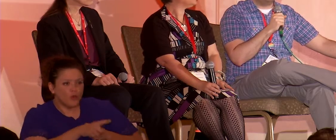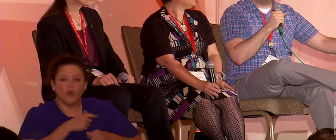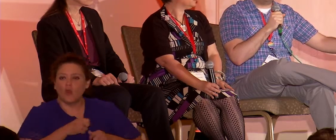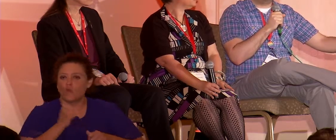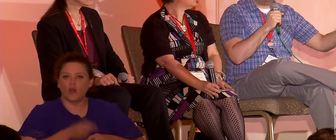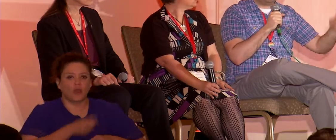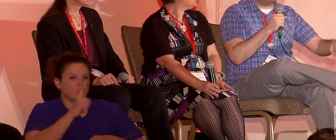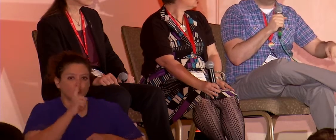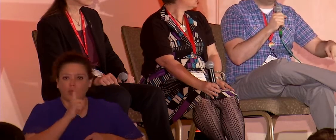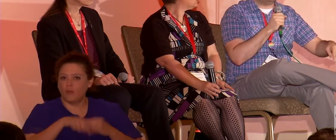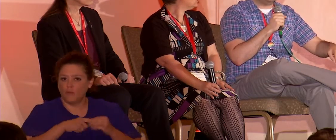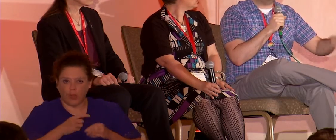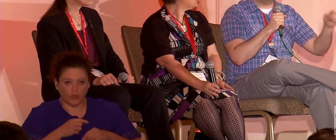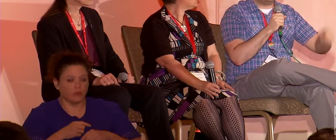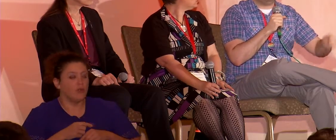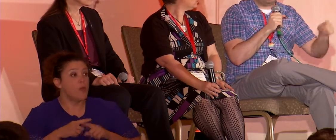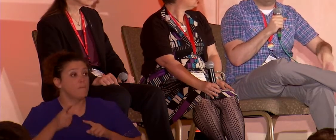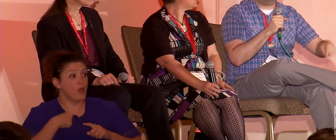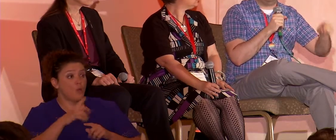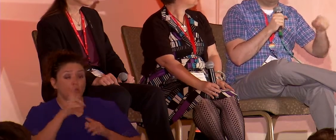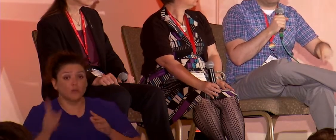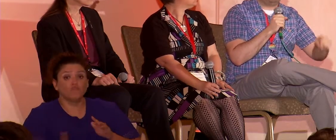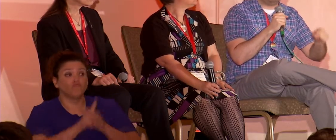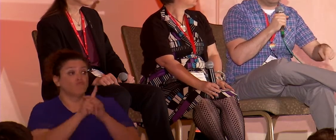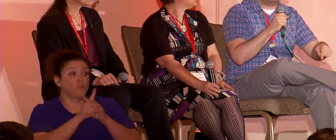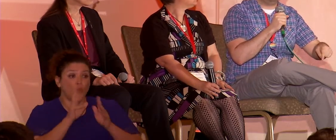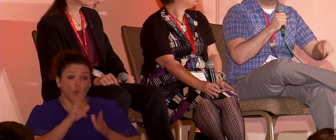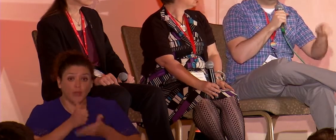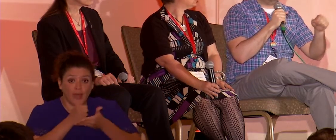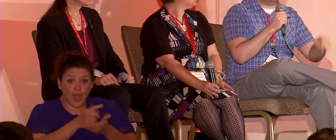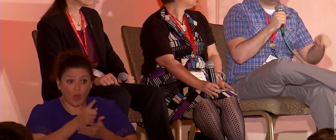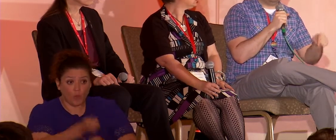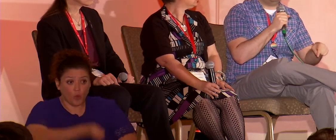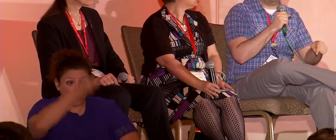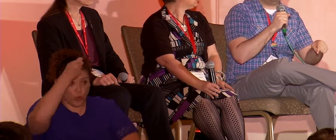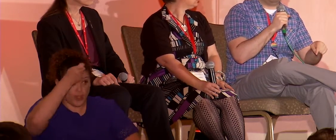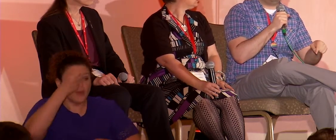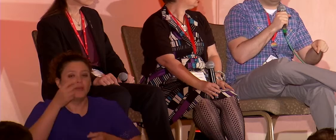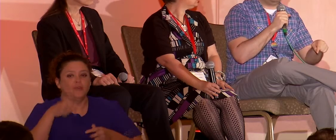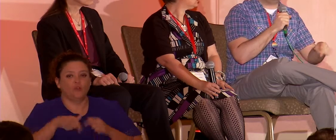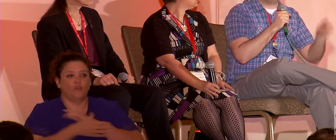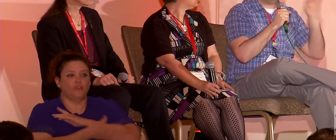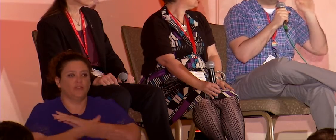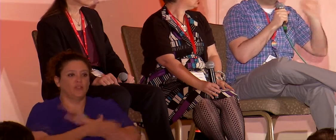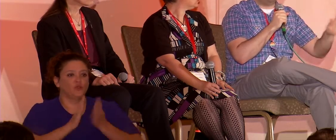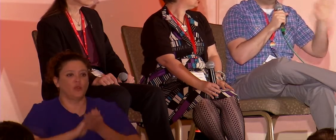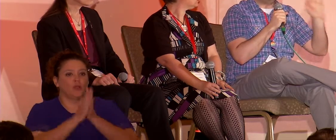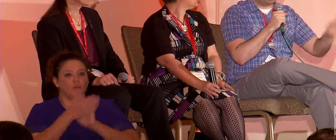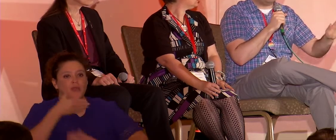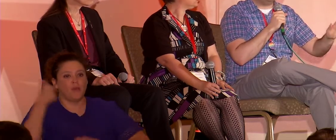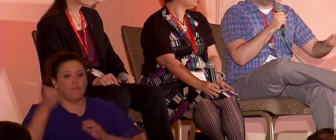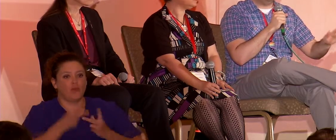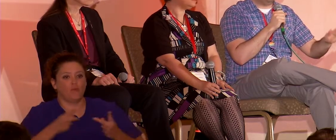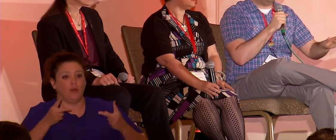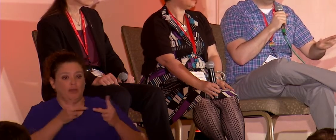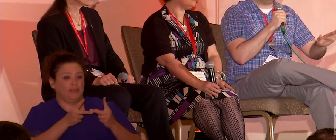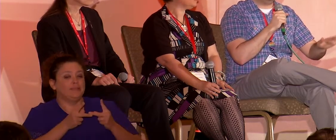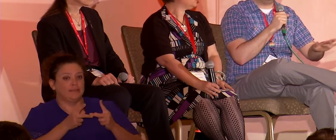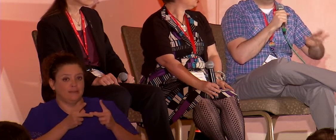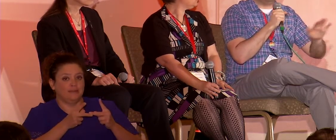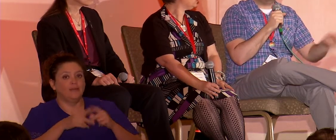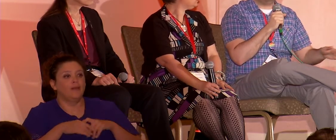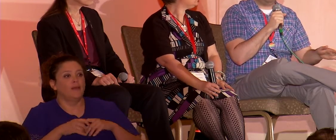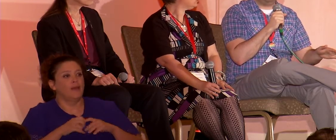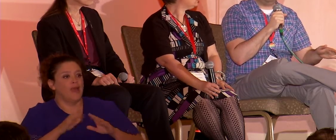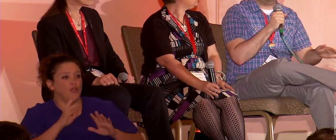either. But we're coming to the table. We are helping you win this to make the country a better place, to push back on